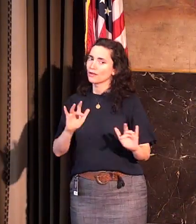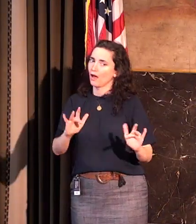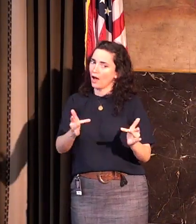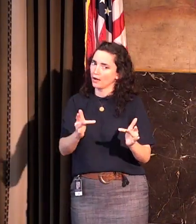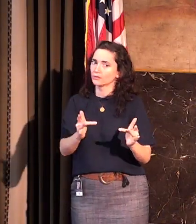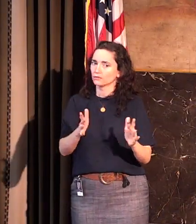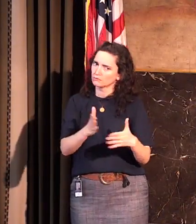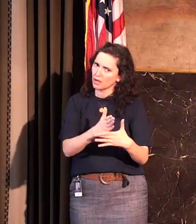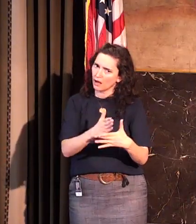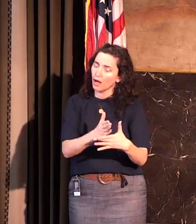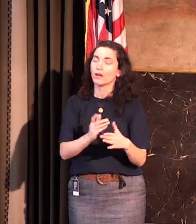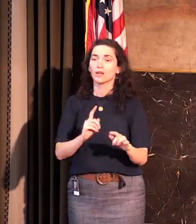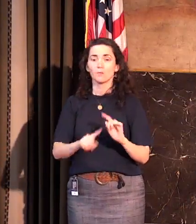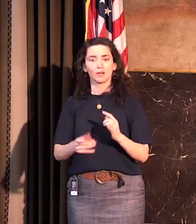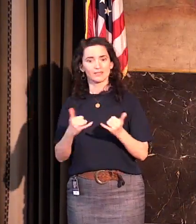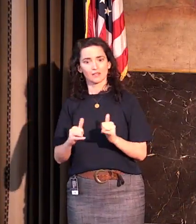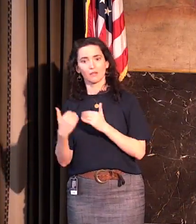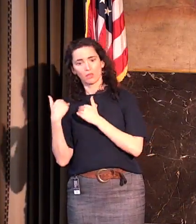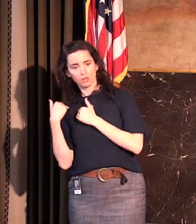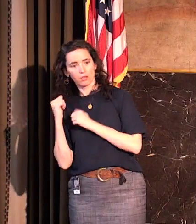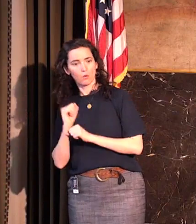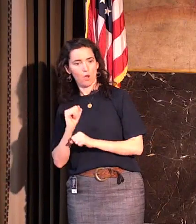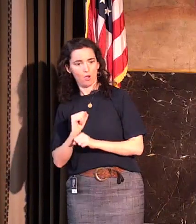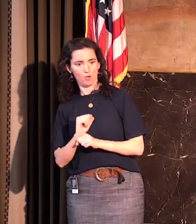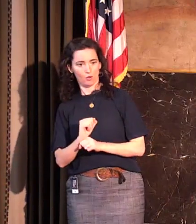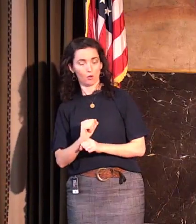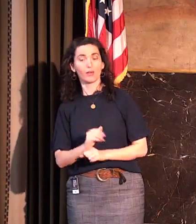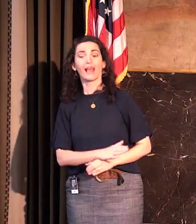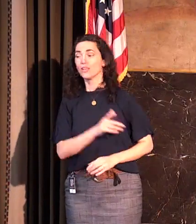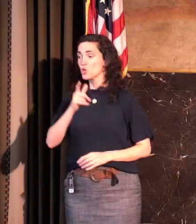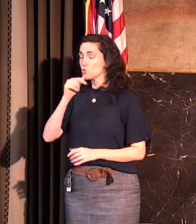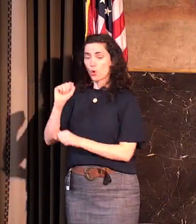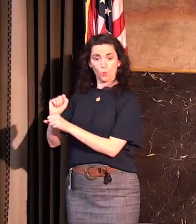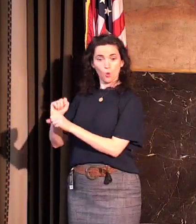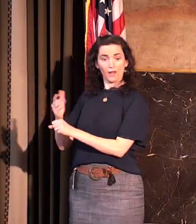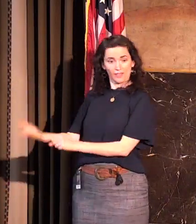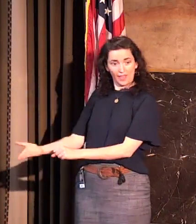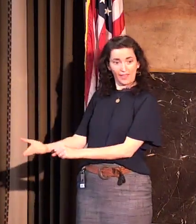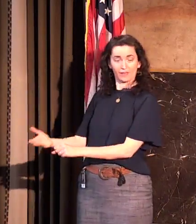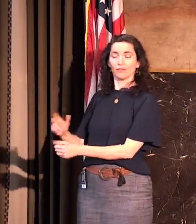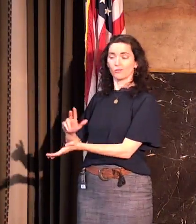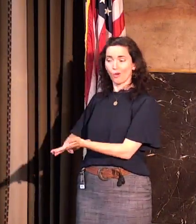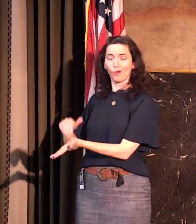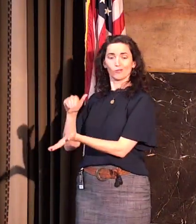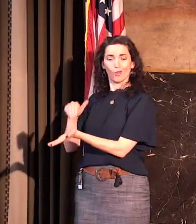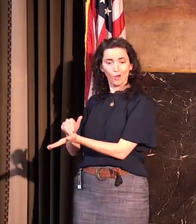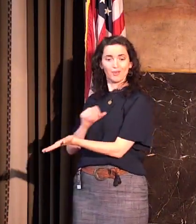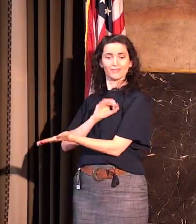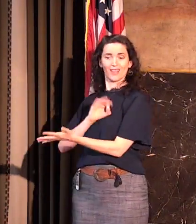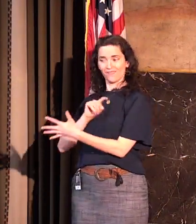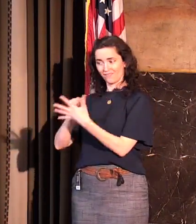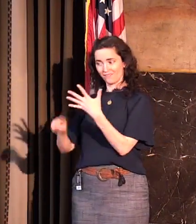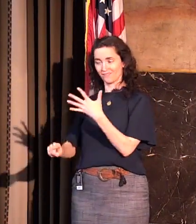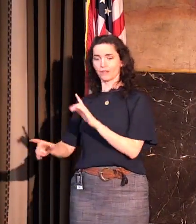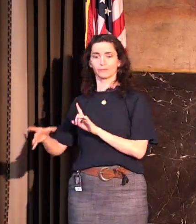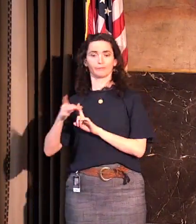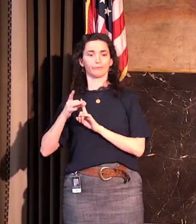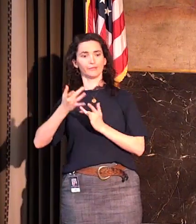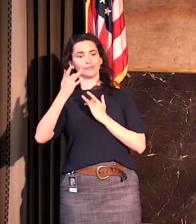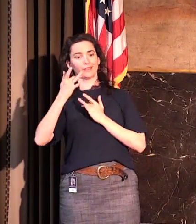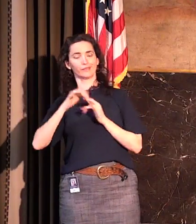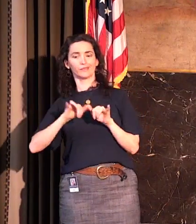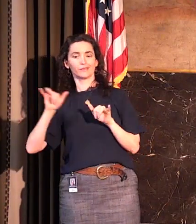tax on the system. And when a significant number of your workforce is contracting COVID and has to be at home